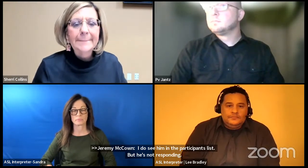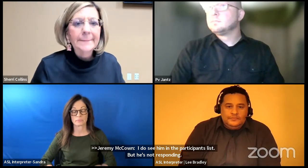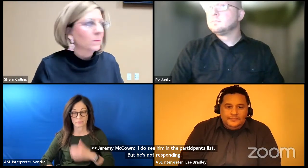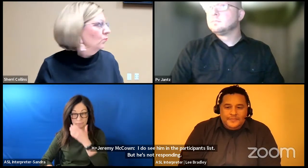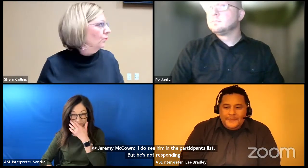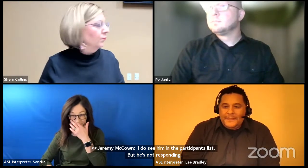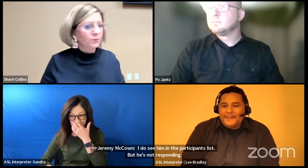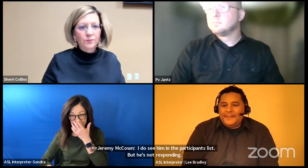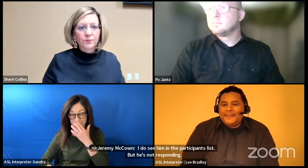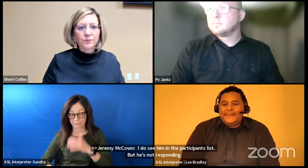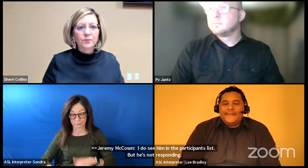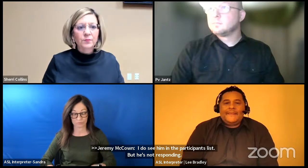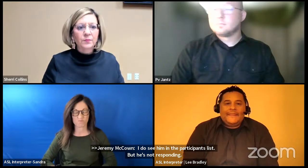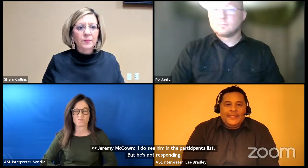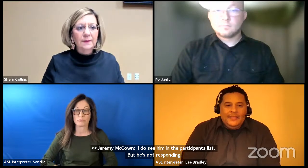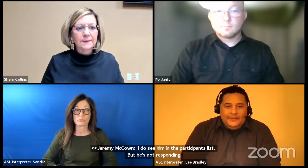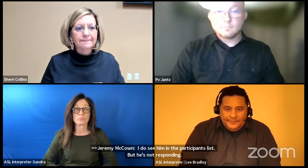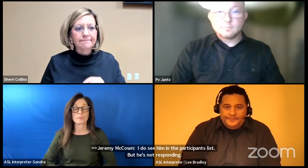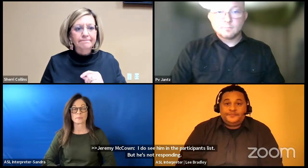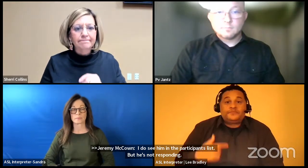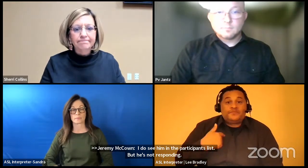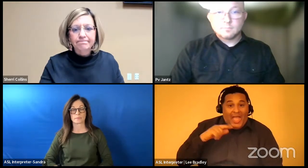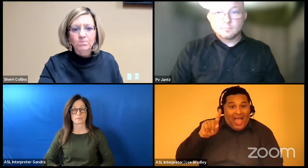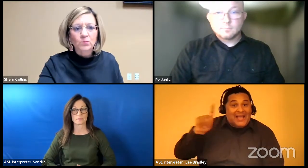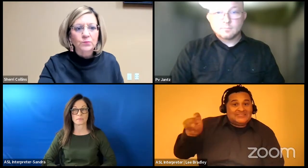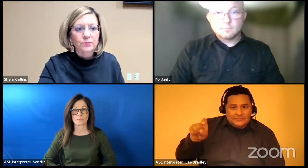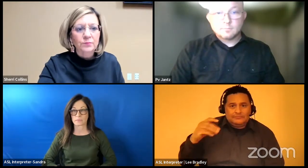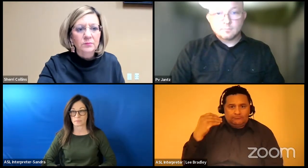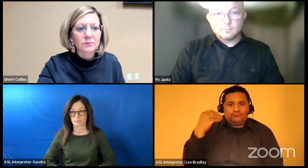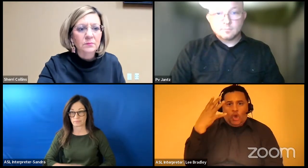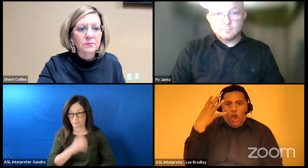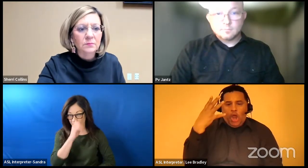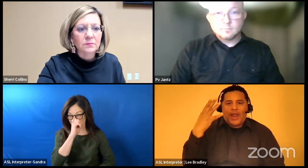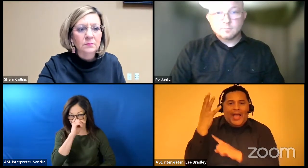I've asked him to start his camera and unmute.